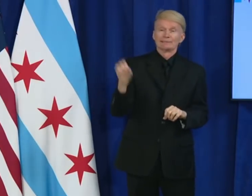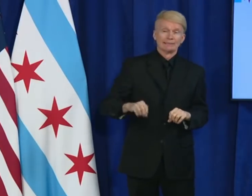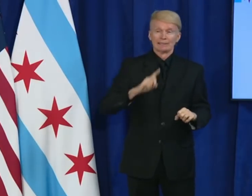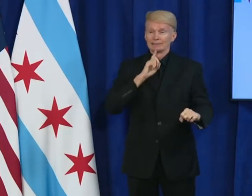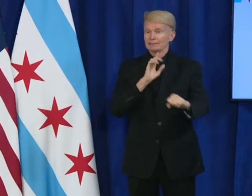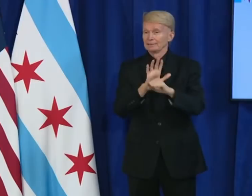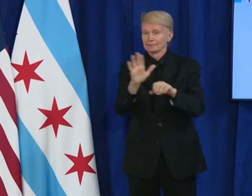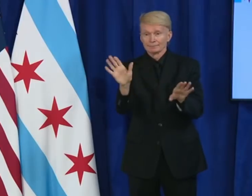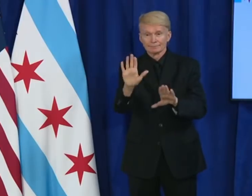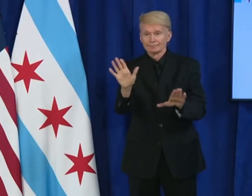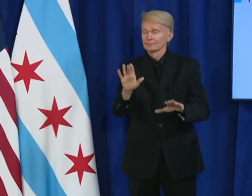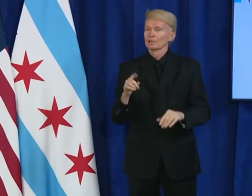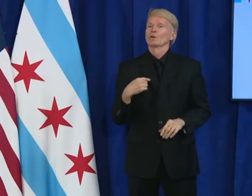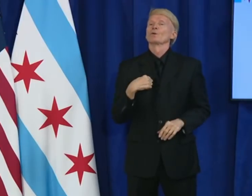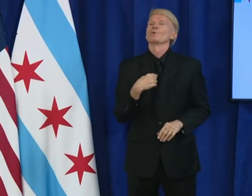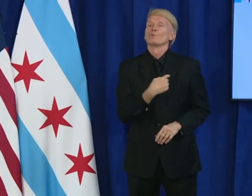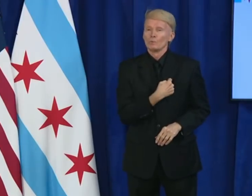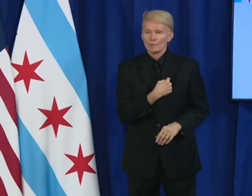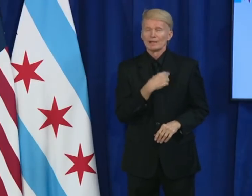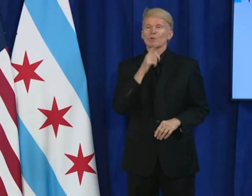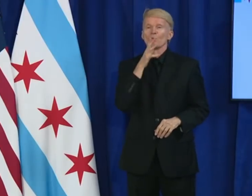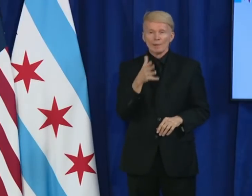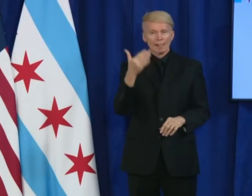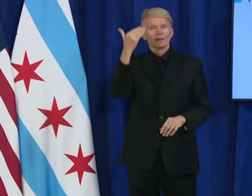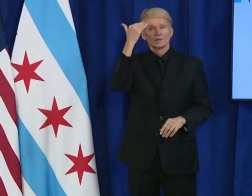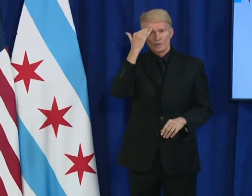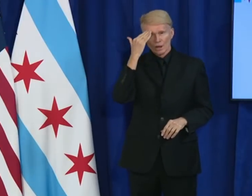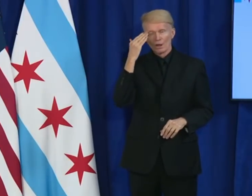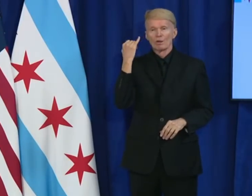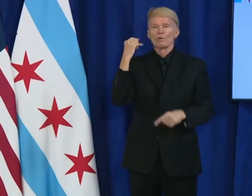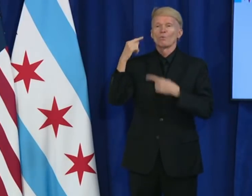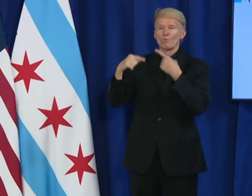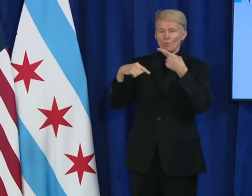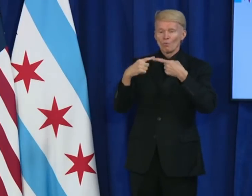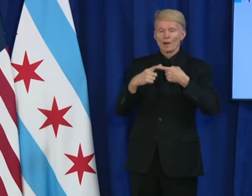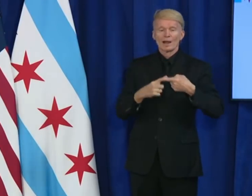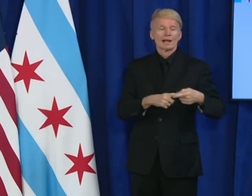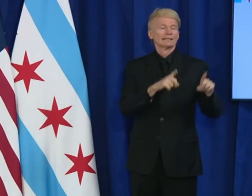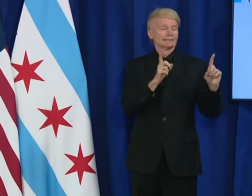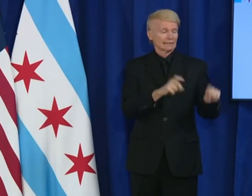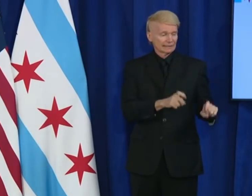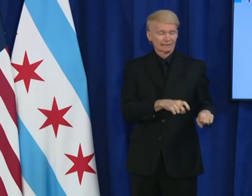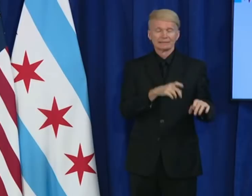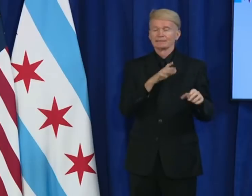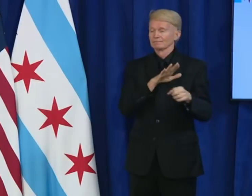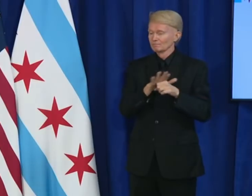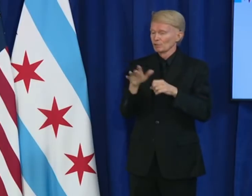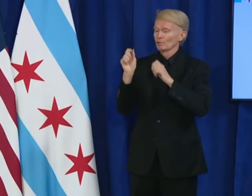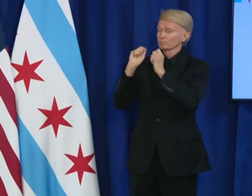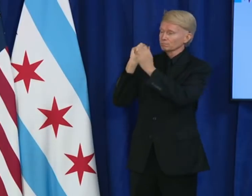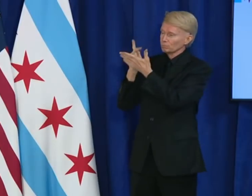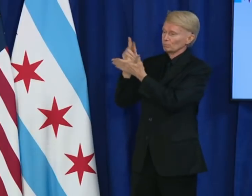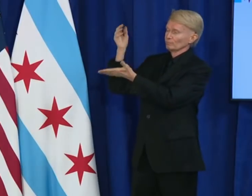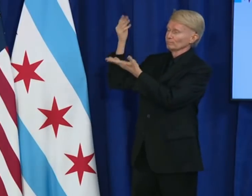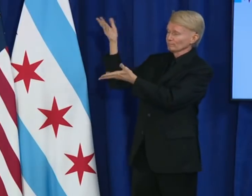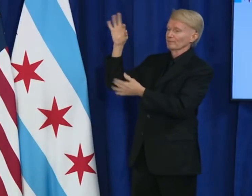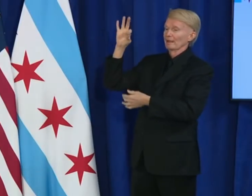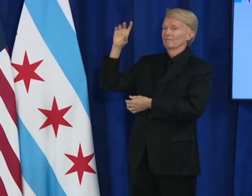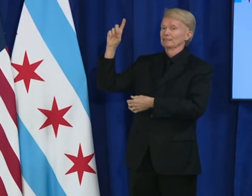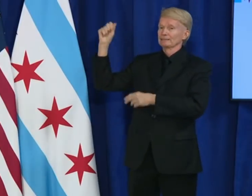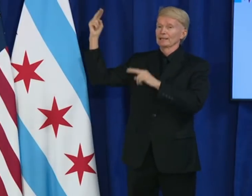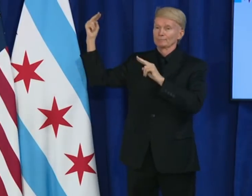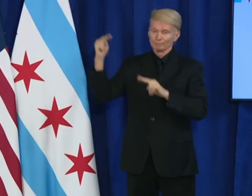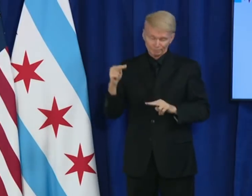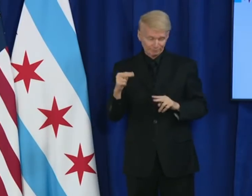We will only know that when the vaccine trials are appropriately completed, when the FDA